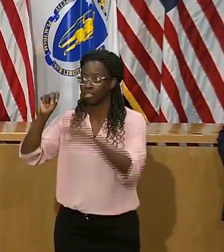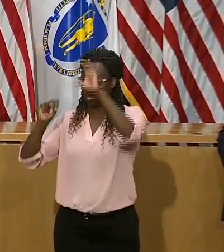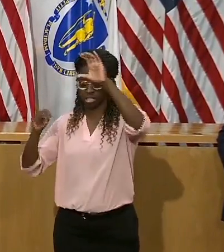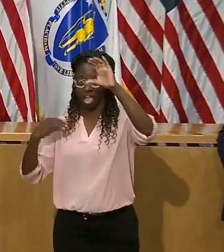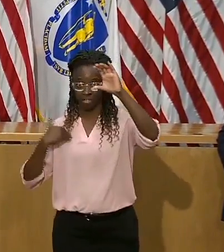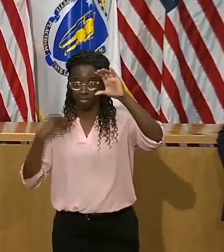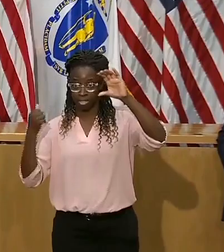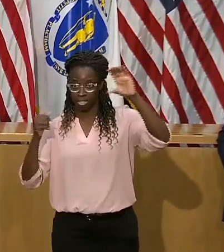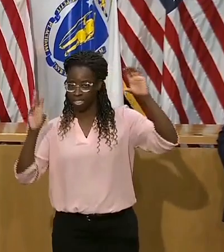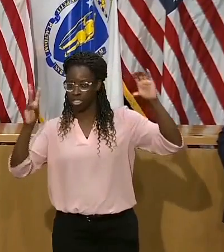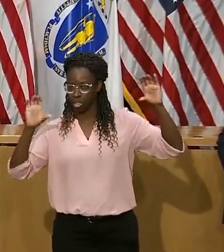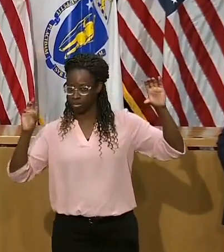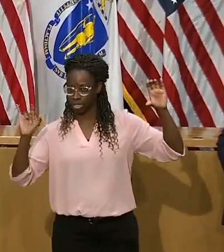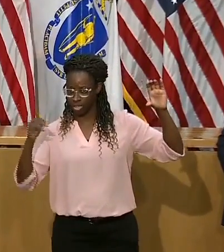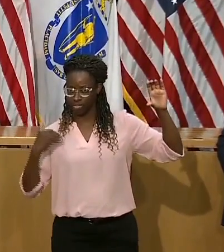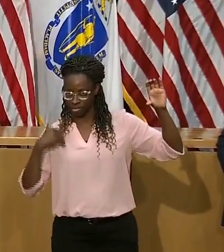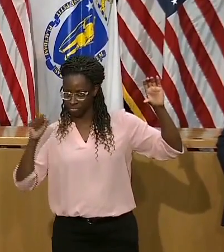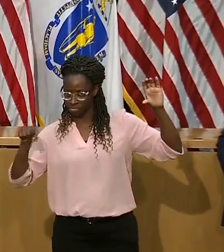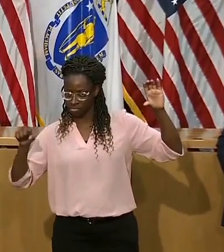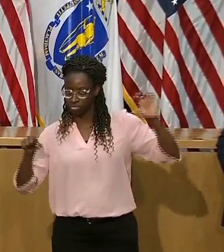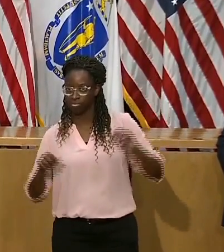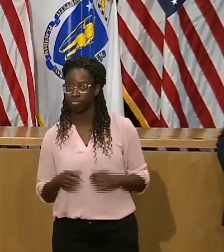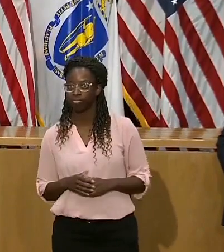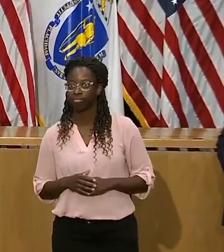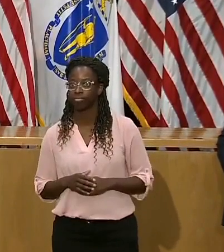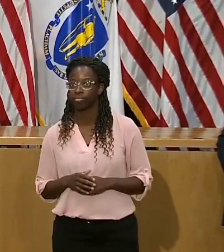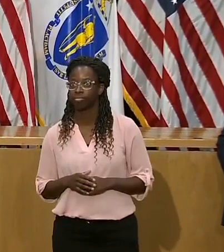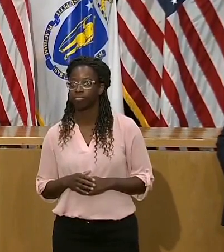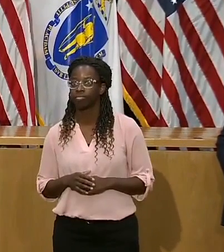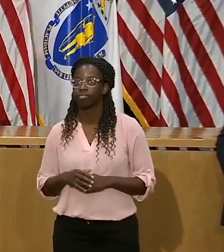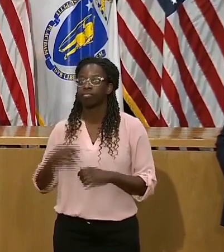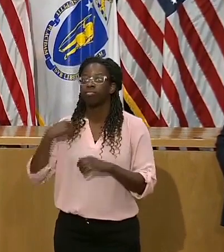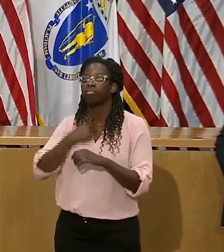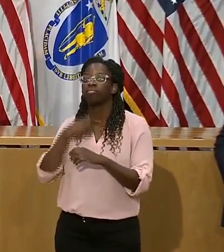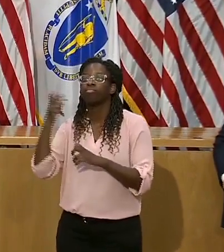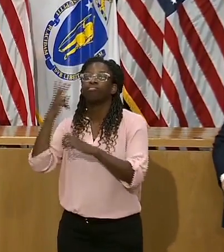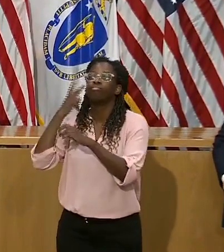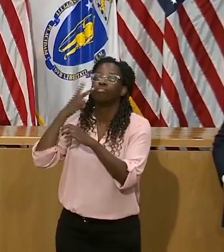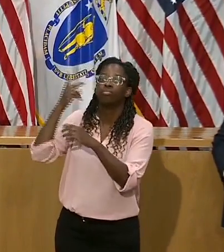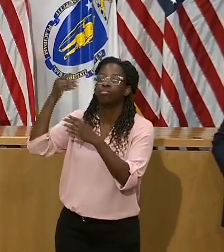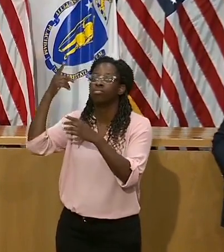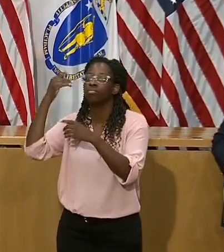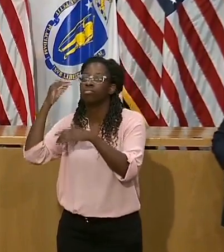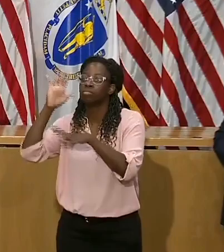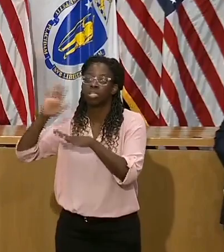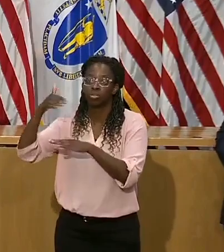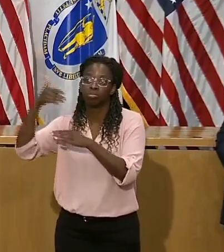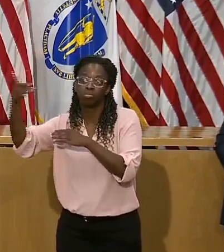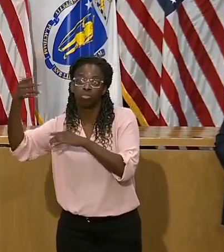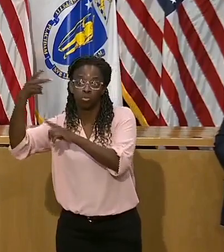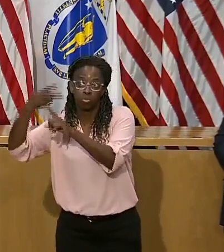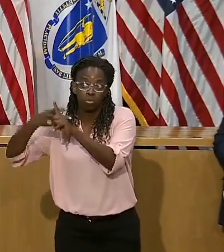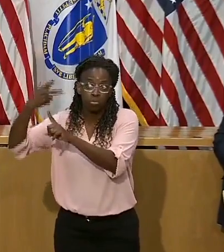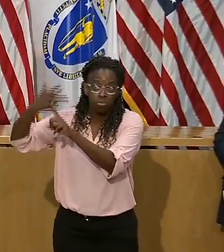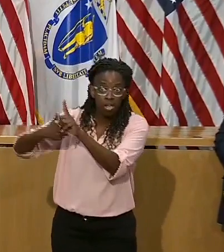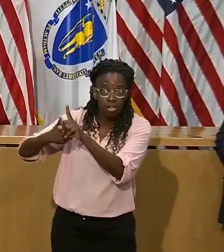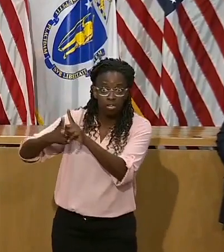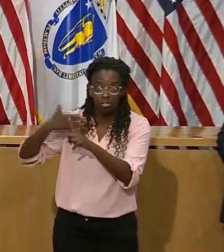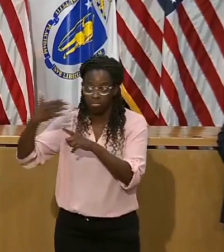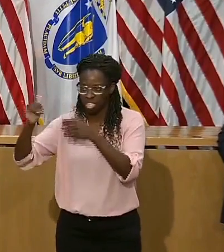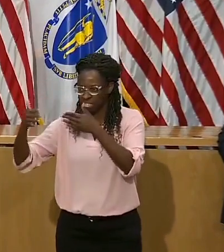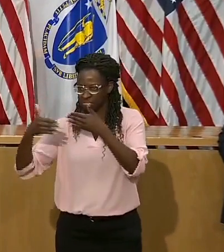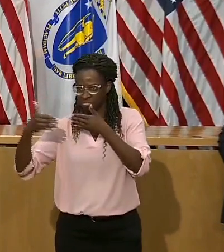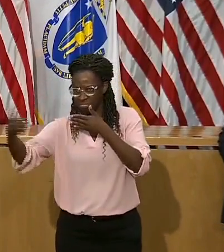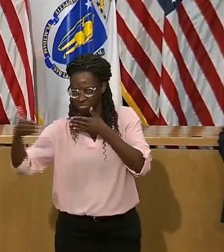going to be in play for the next several months and will be out the door as soon as we can get it out the door based on the